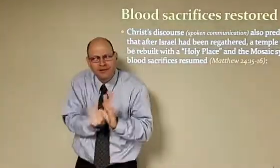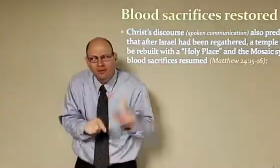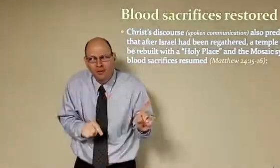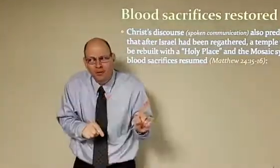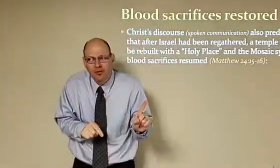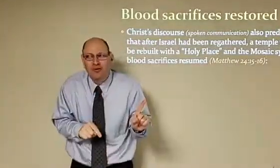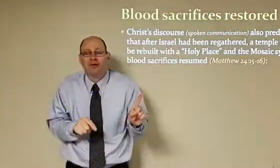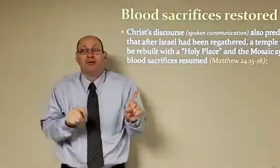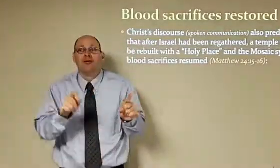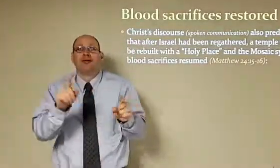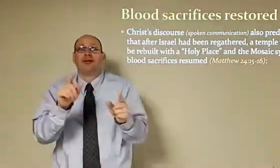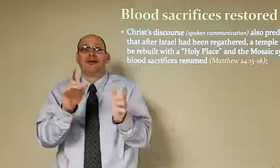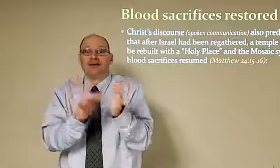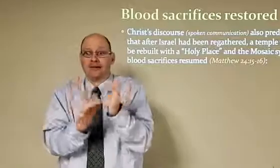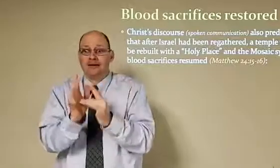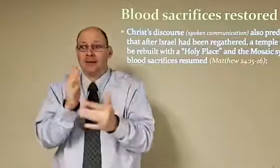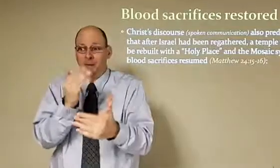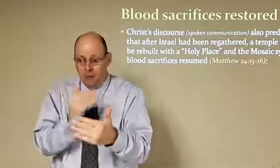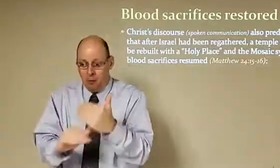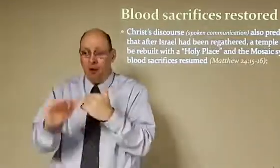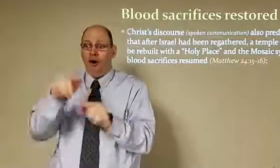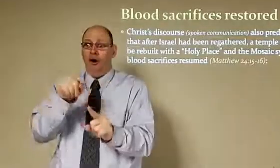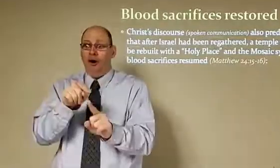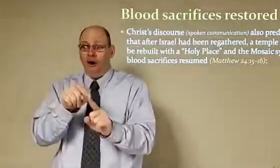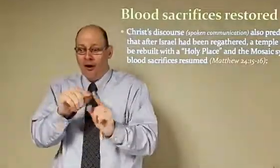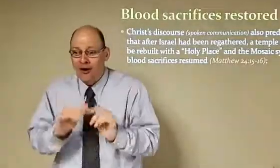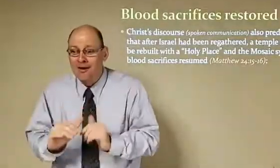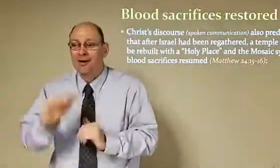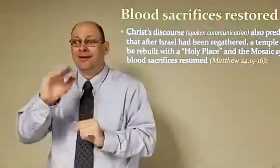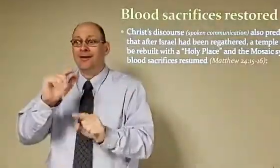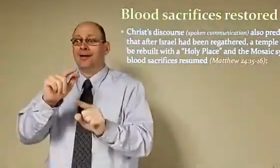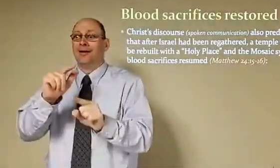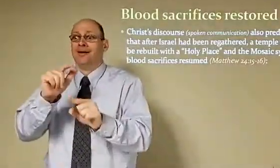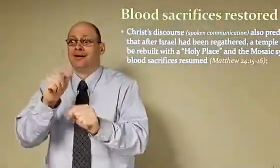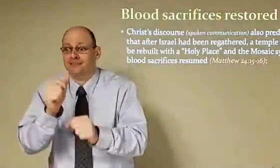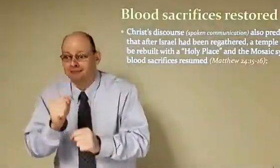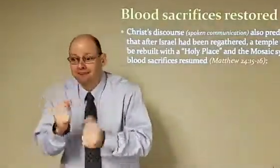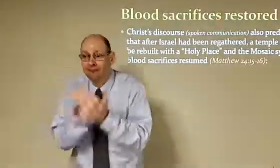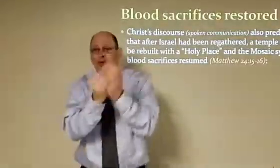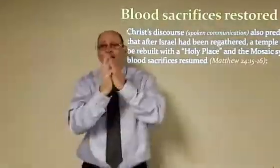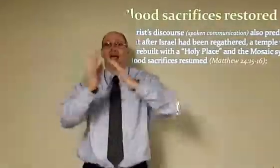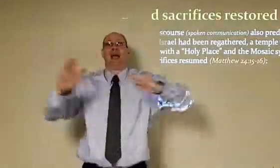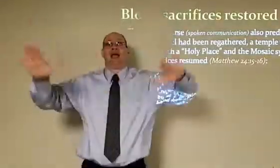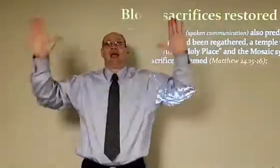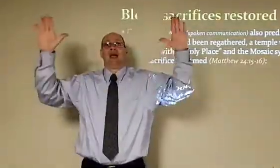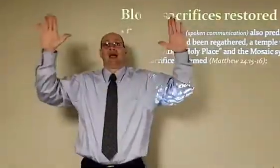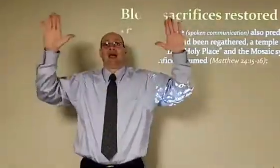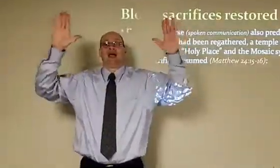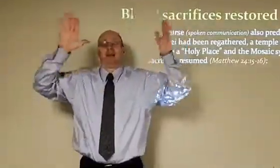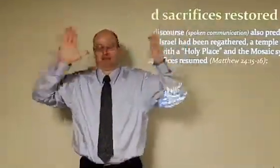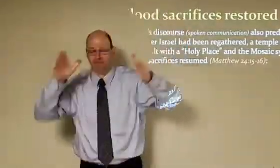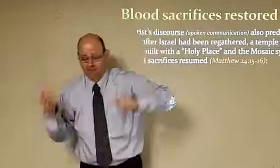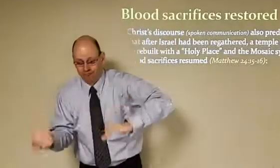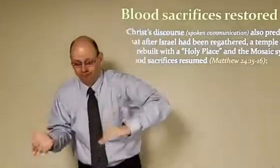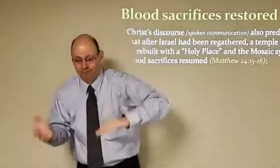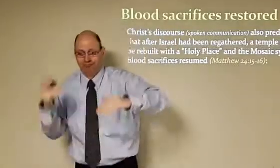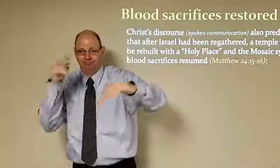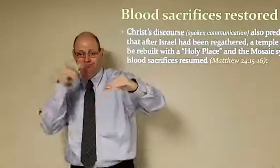you know, that's in the Old Testament. When Jesus was born, he became our ultimate